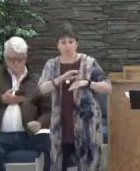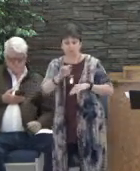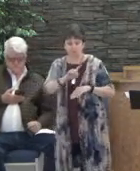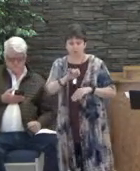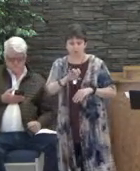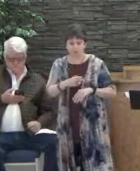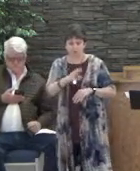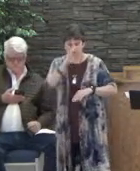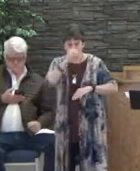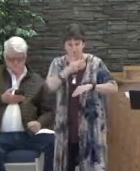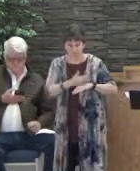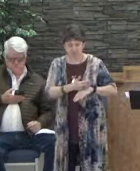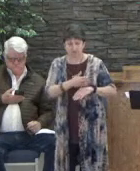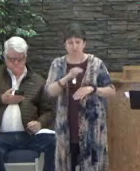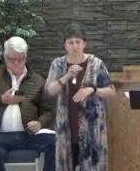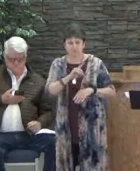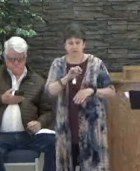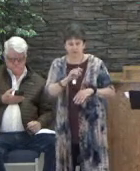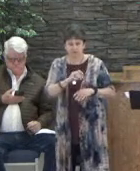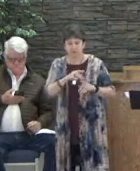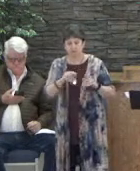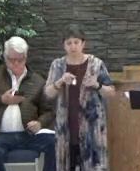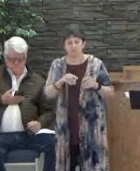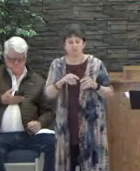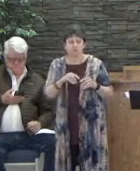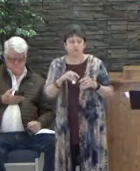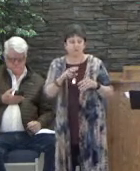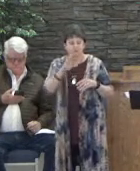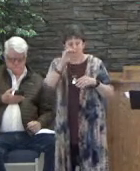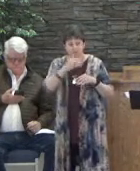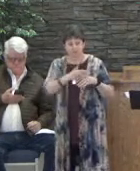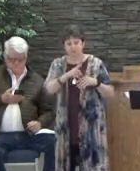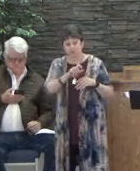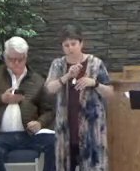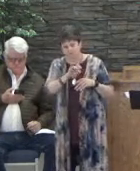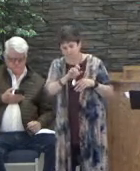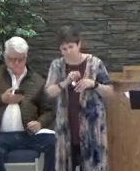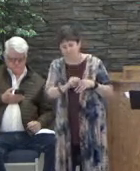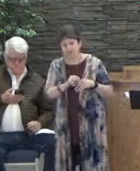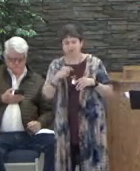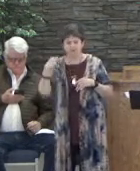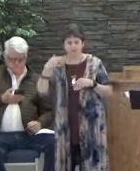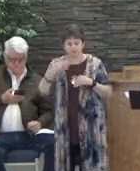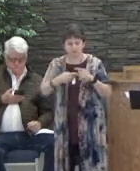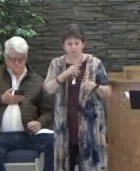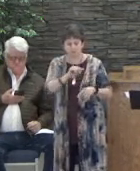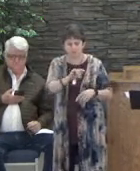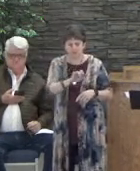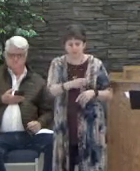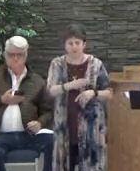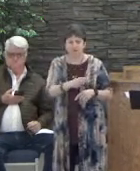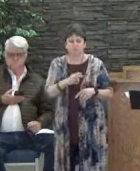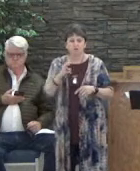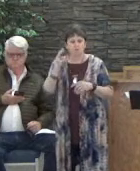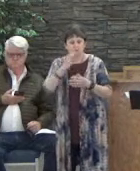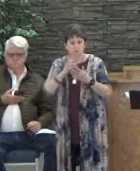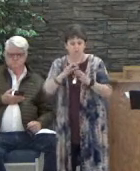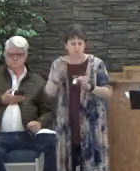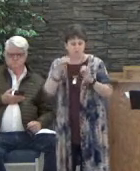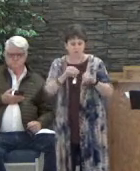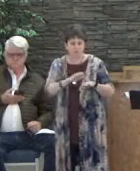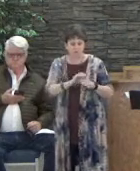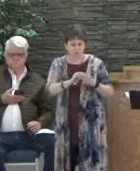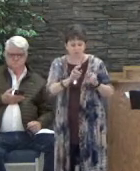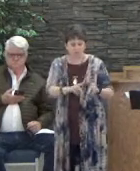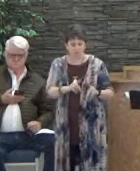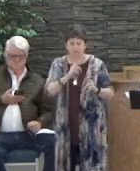Zechariah, the son of Benaniah, the son of Jeiel, the son of Mattaniah, the Levite and descendant of Asaph, as he stood in the assembly. He